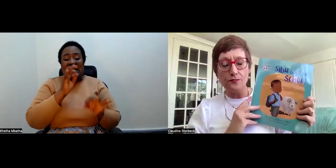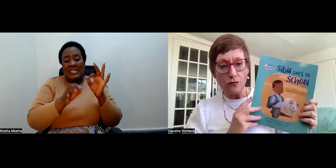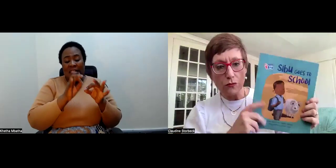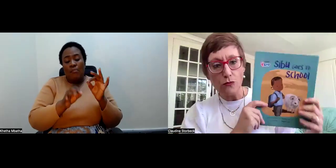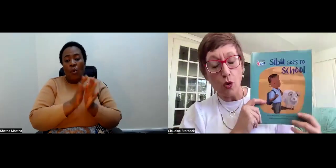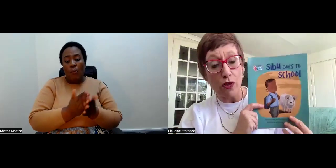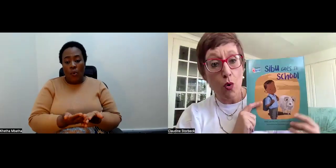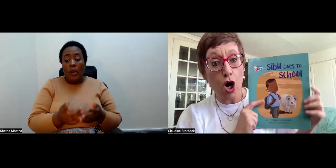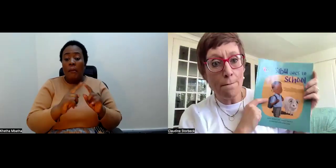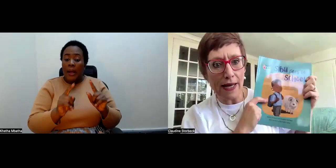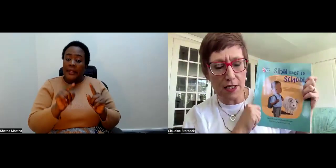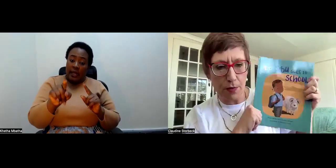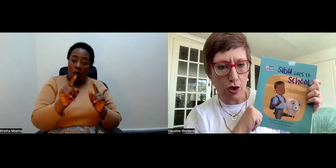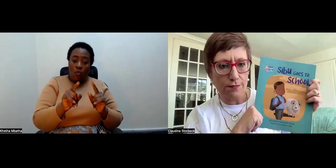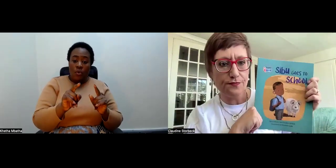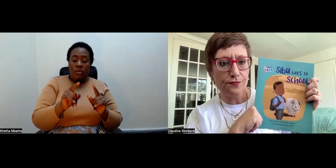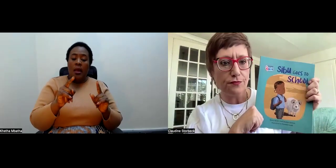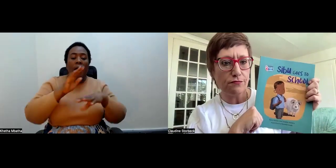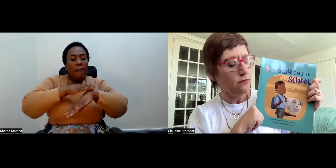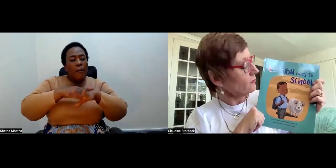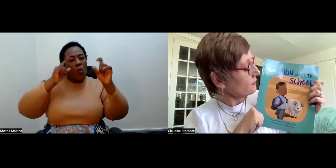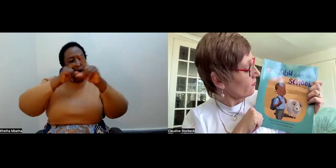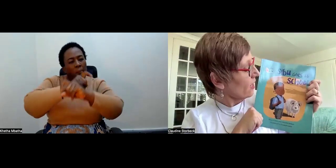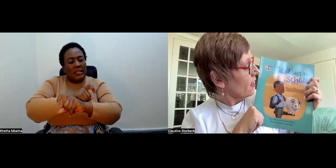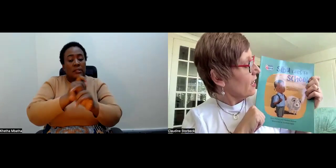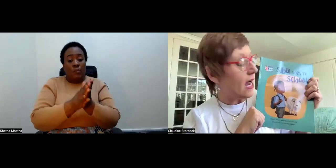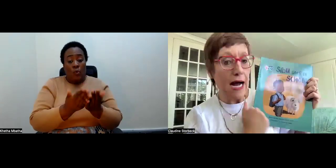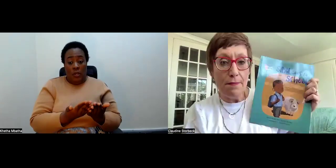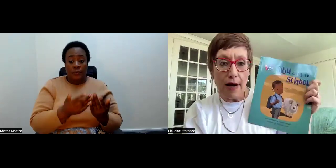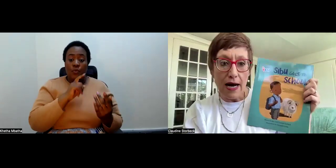sharing with a more complex book,